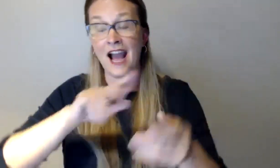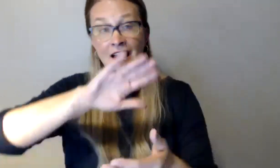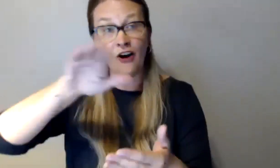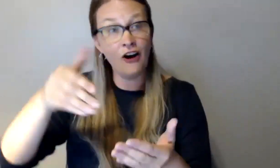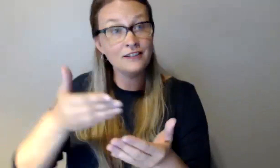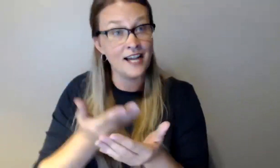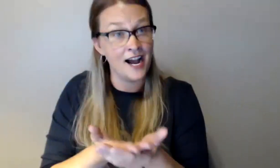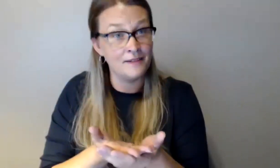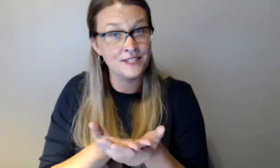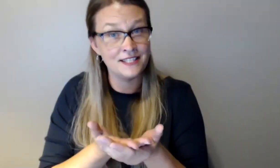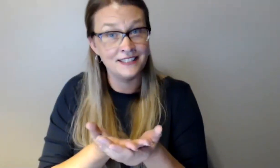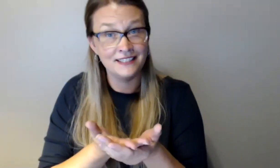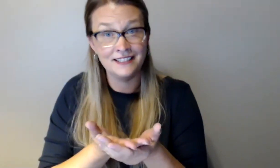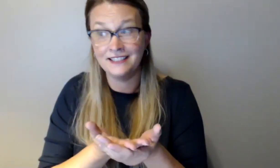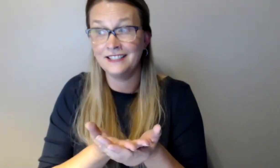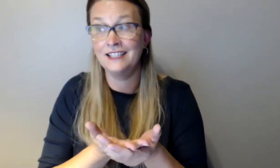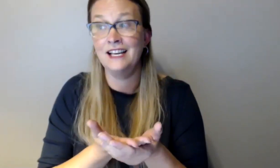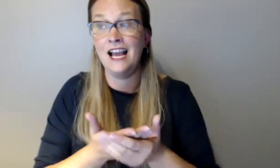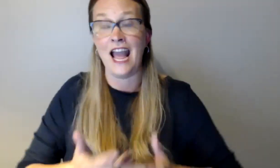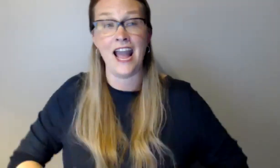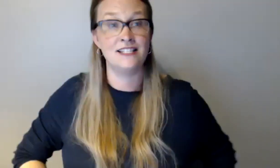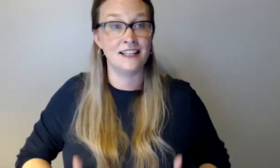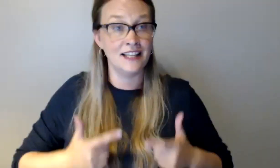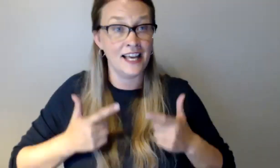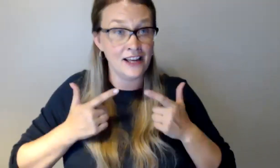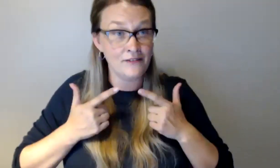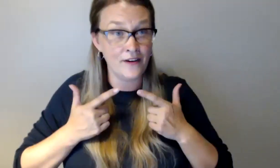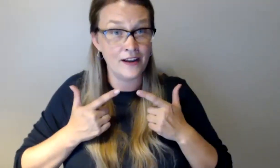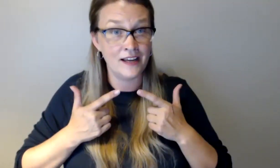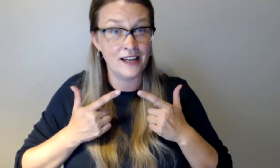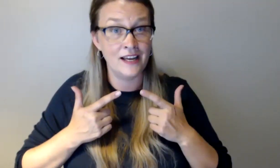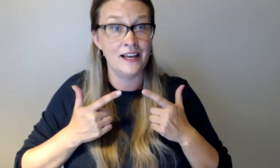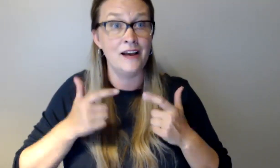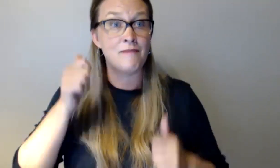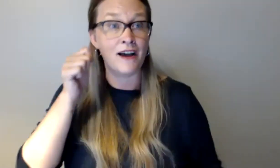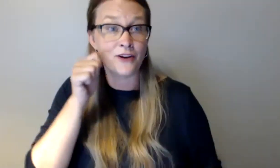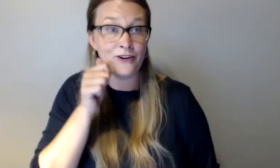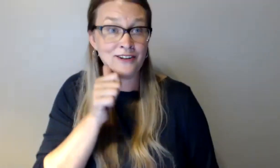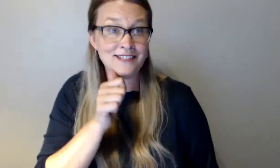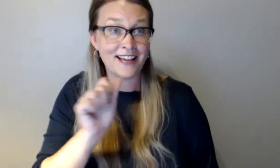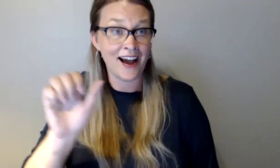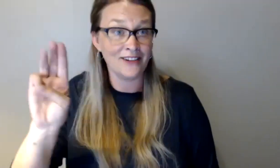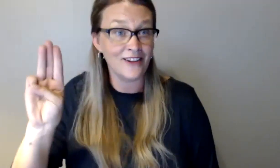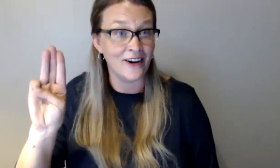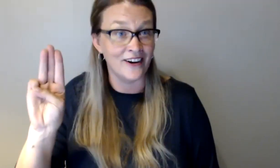at all times, and to live by the Girl Scout law.